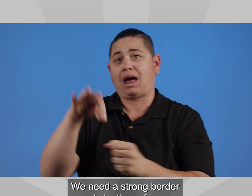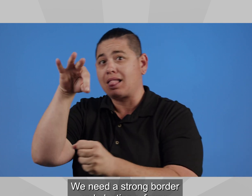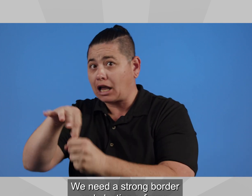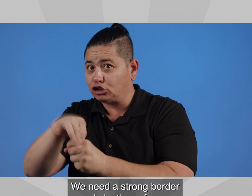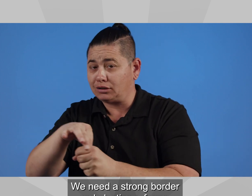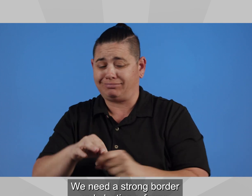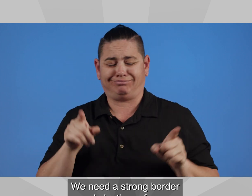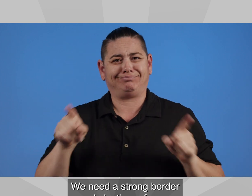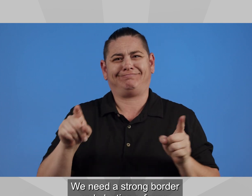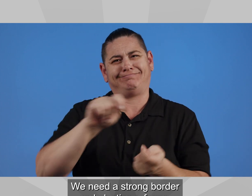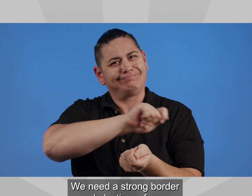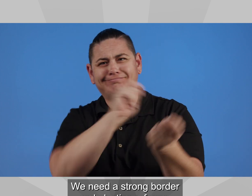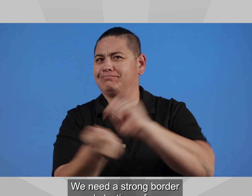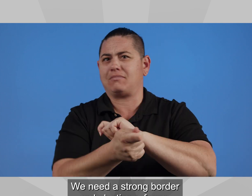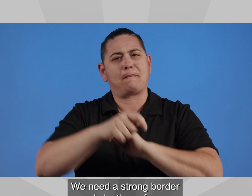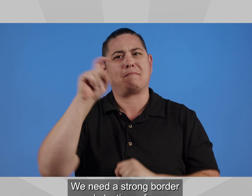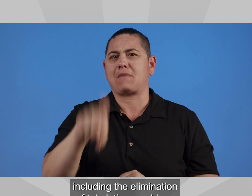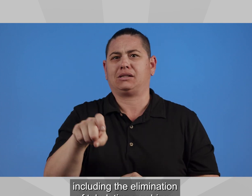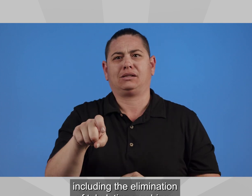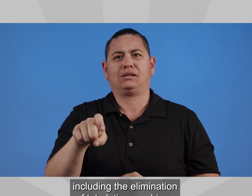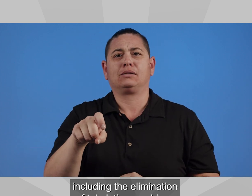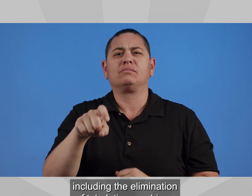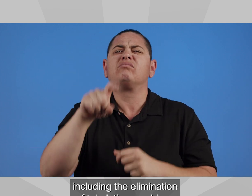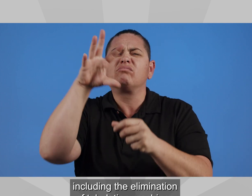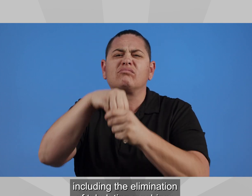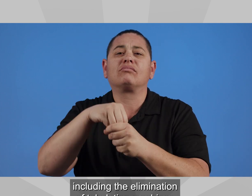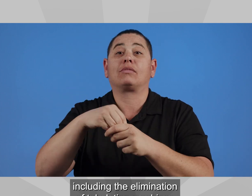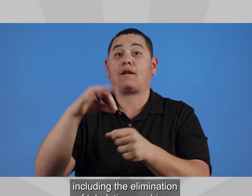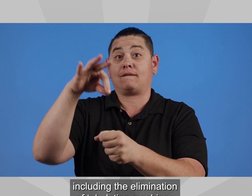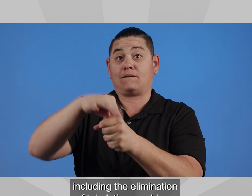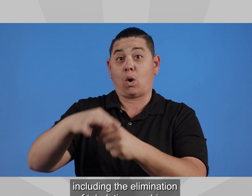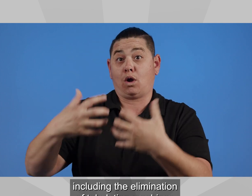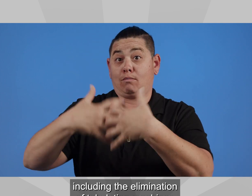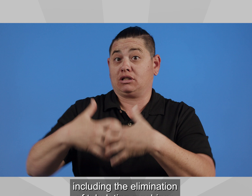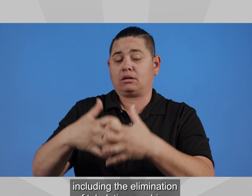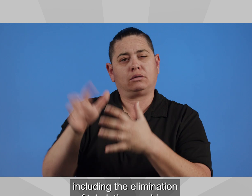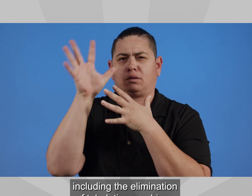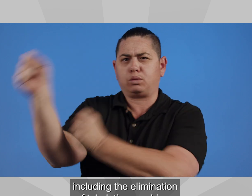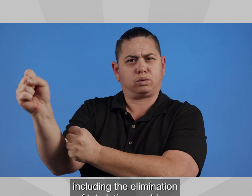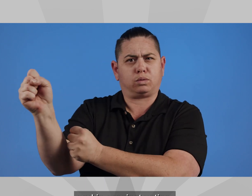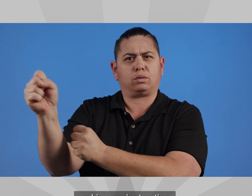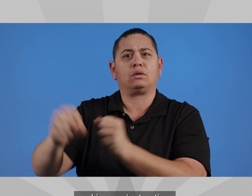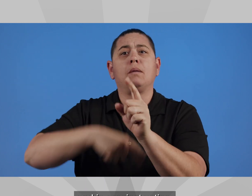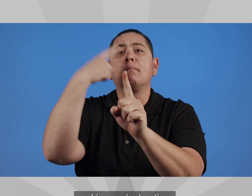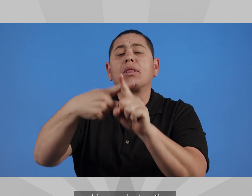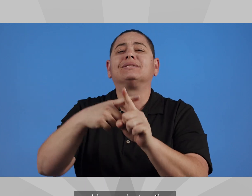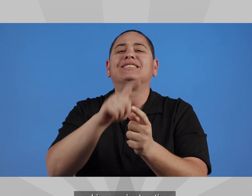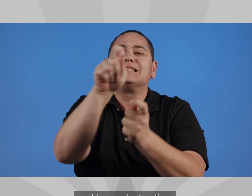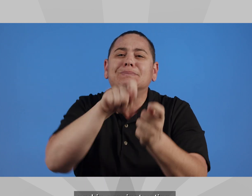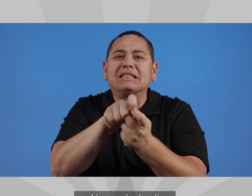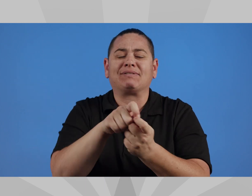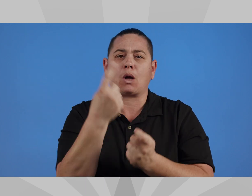We need a strong border and election reforms, including the elimination of tabulation machines and